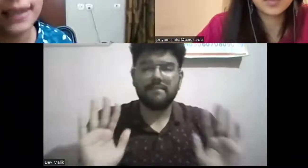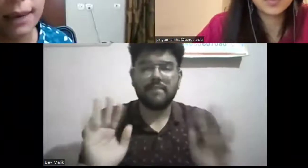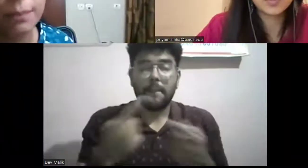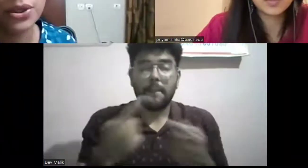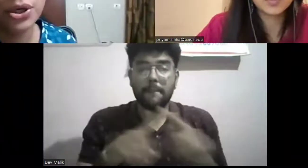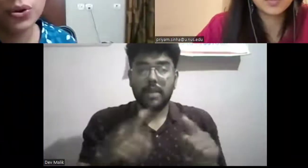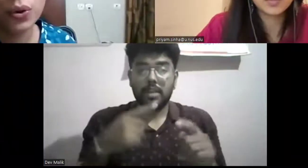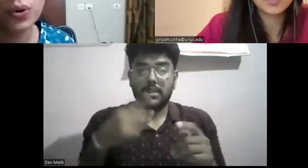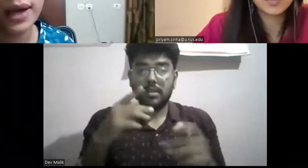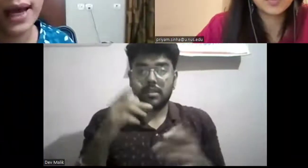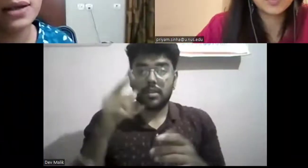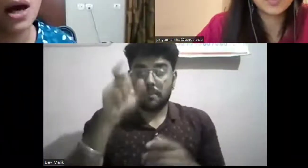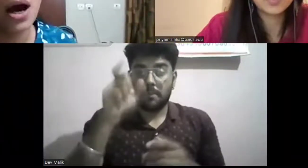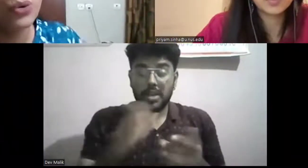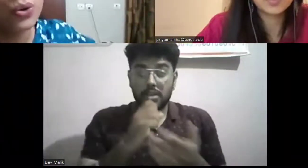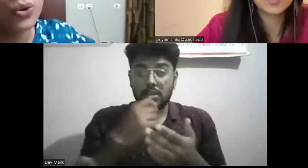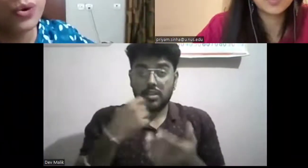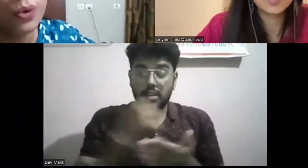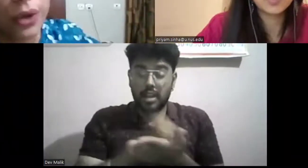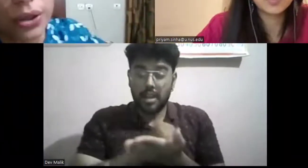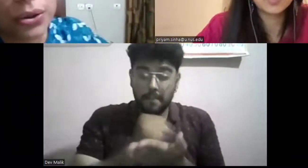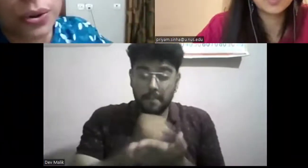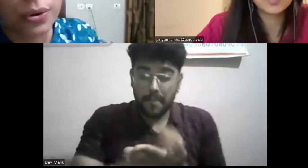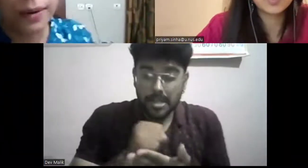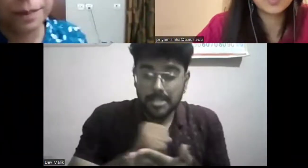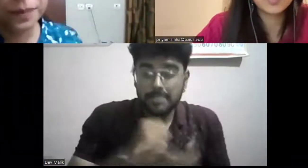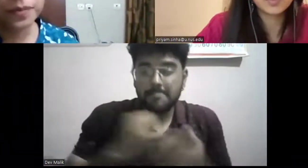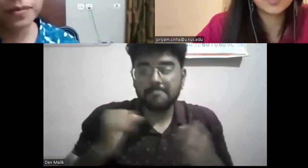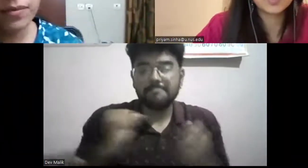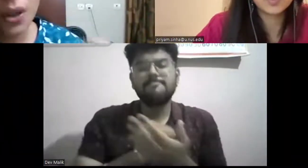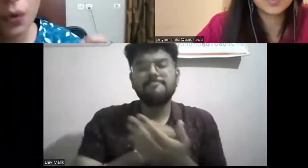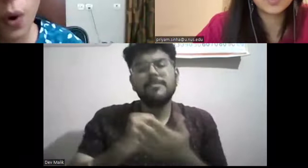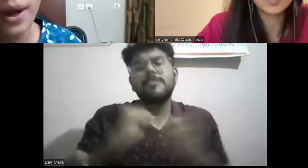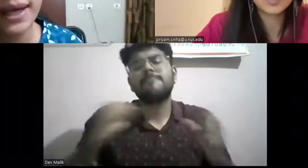can attempt to look at how you are going to,